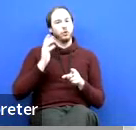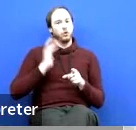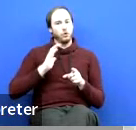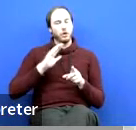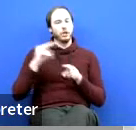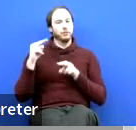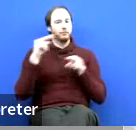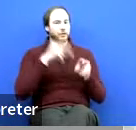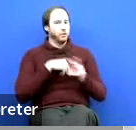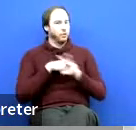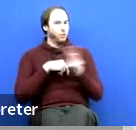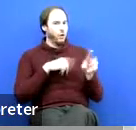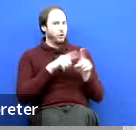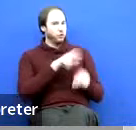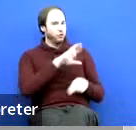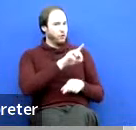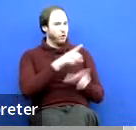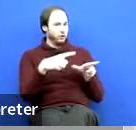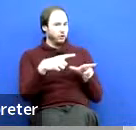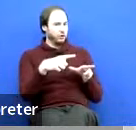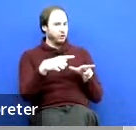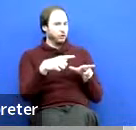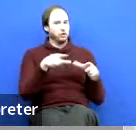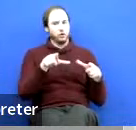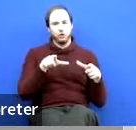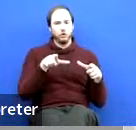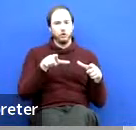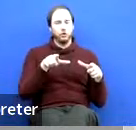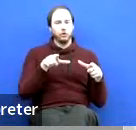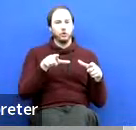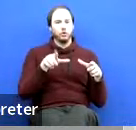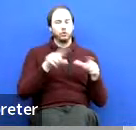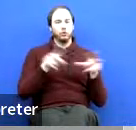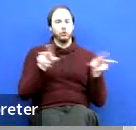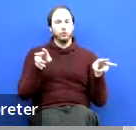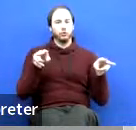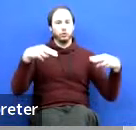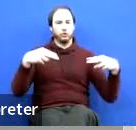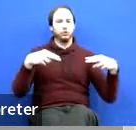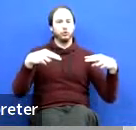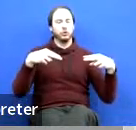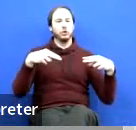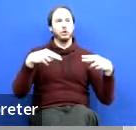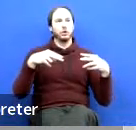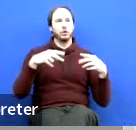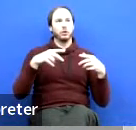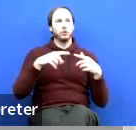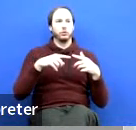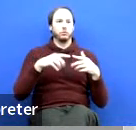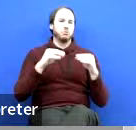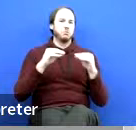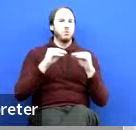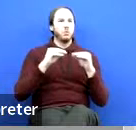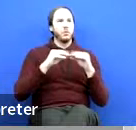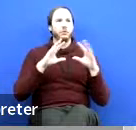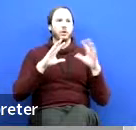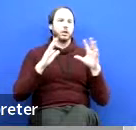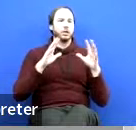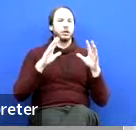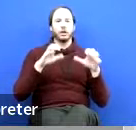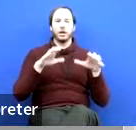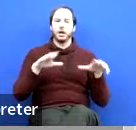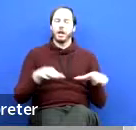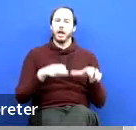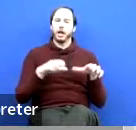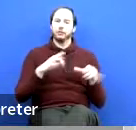west towards the road. We turned those 90 degrees and turned them internal to themselves. So it creates kind of directing more of the